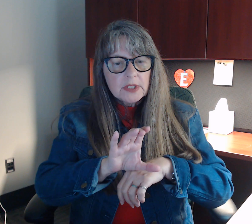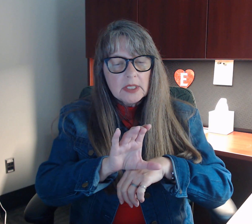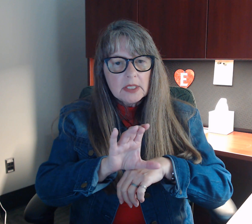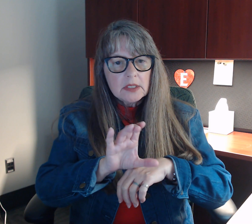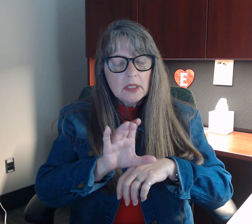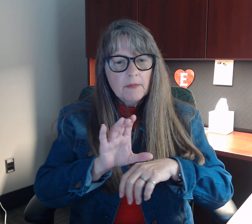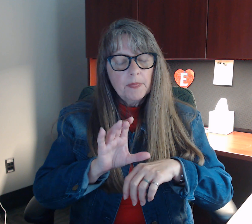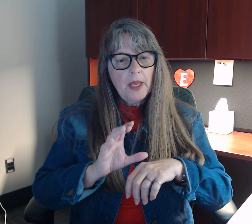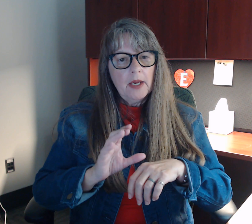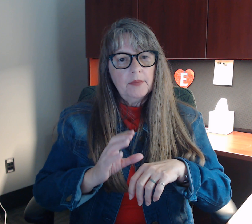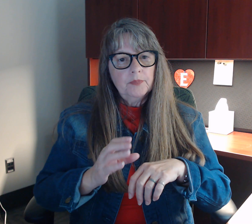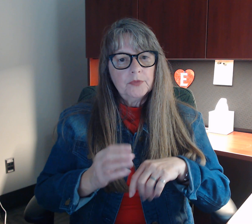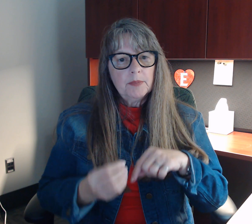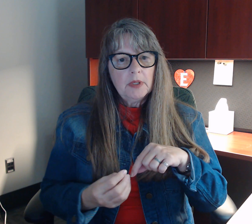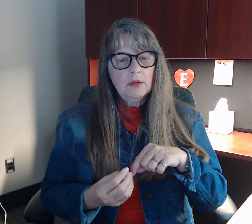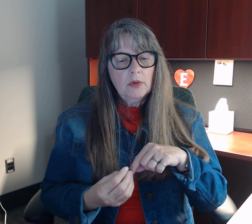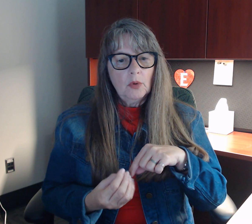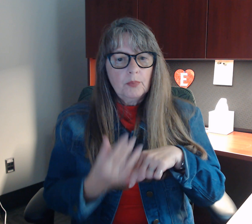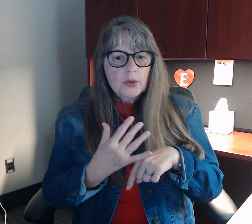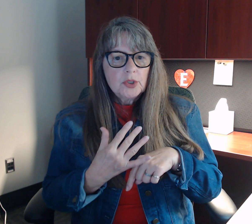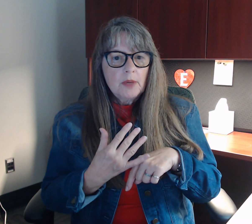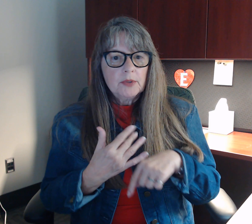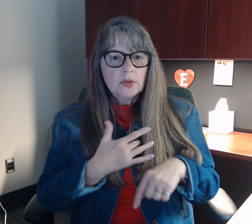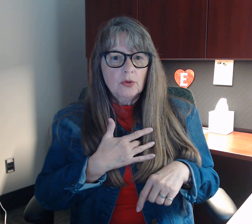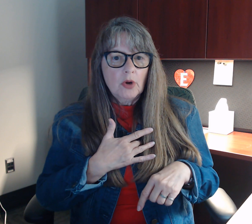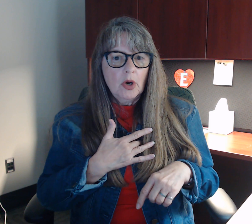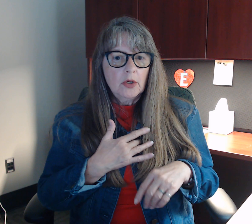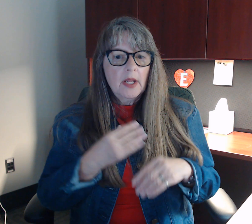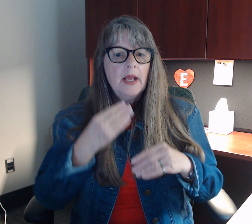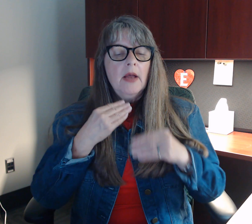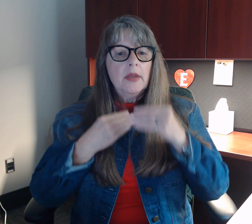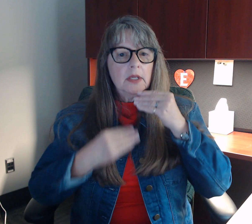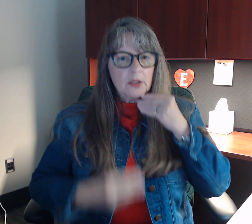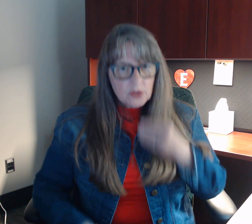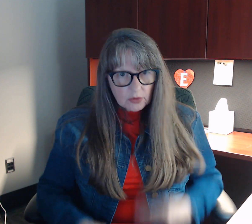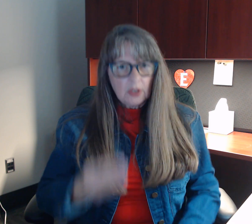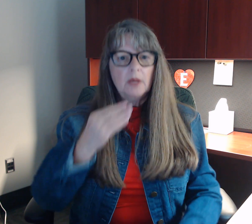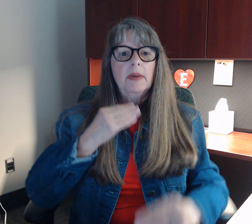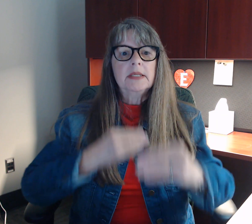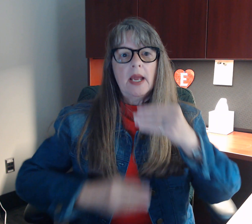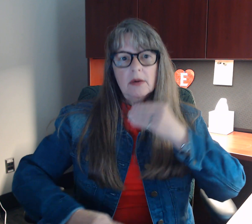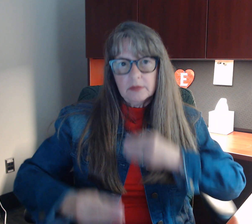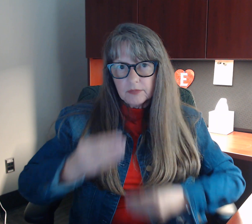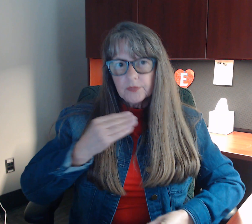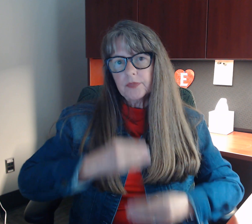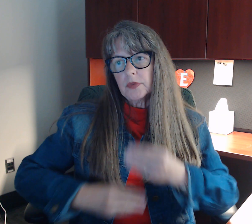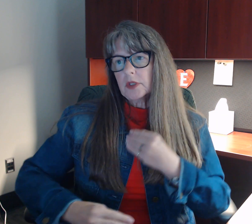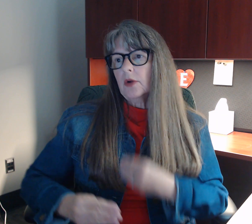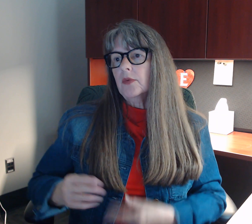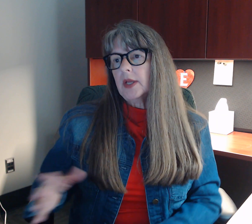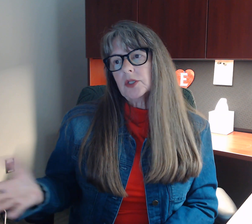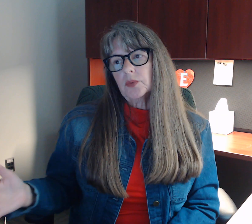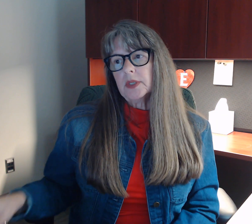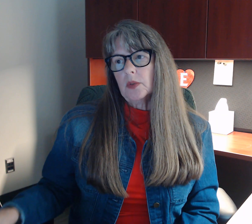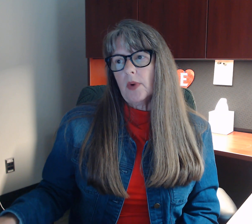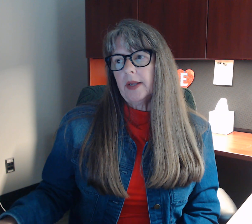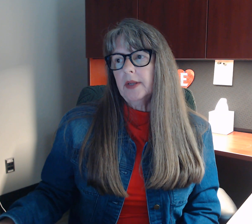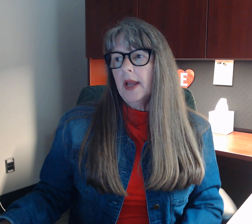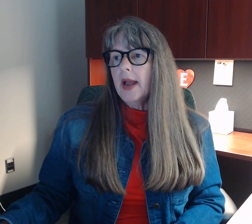it to be pushed up into your heart, and then it can circulate back down. So that's the reason